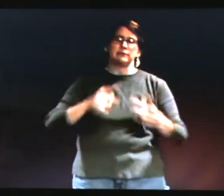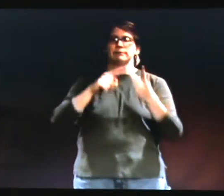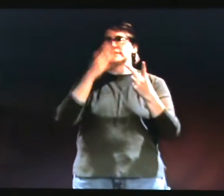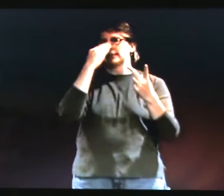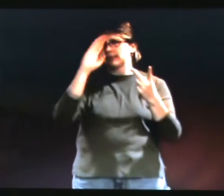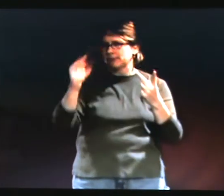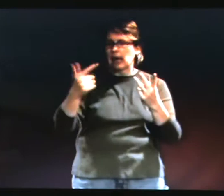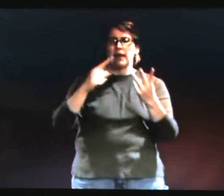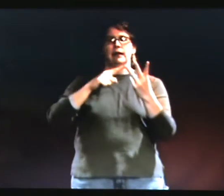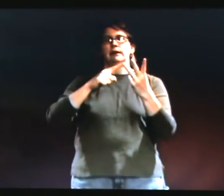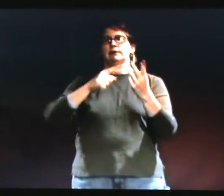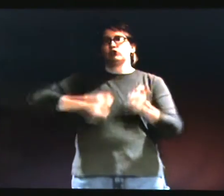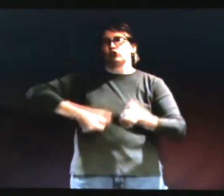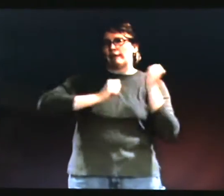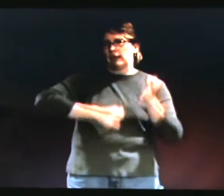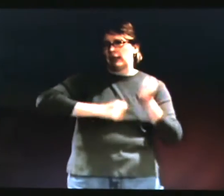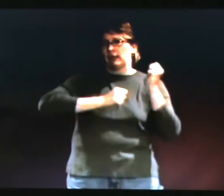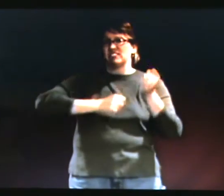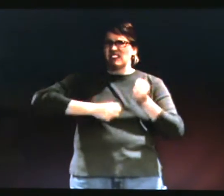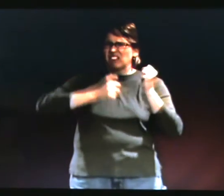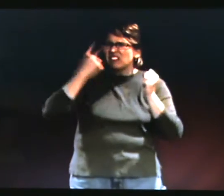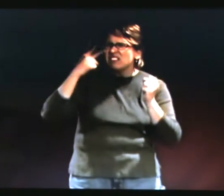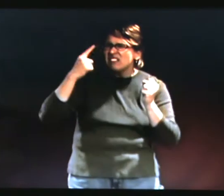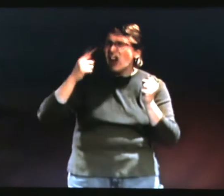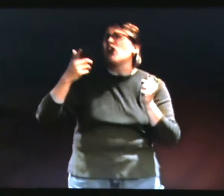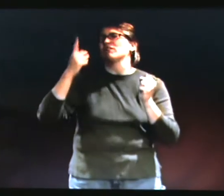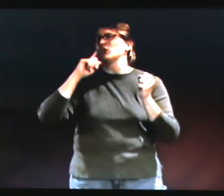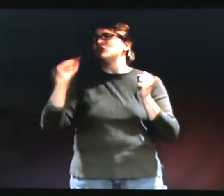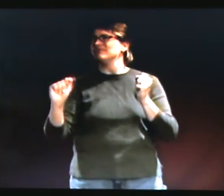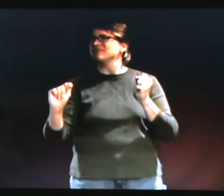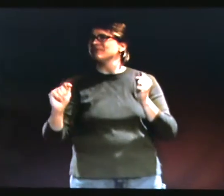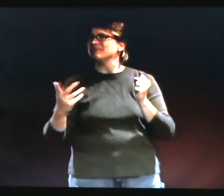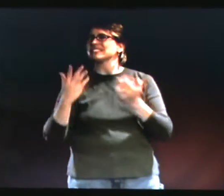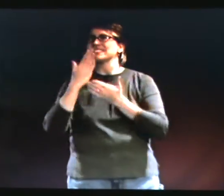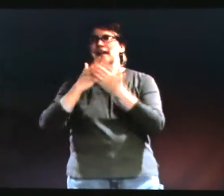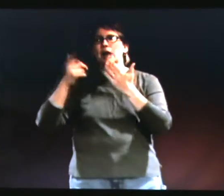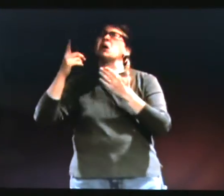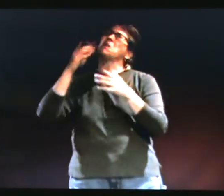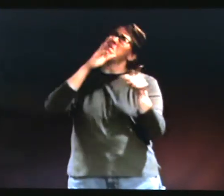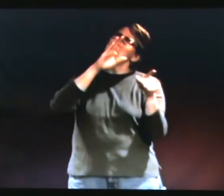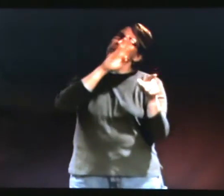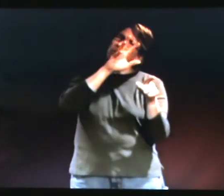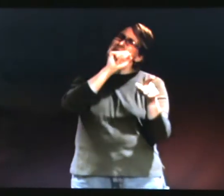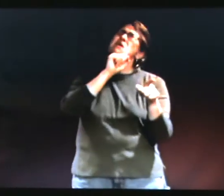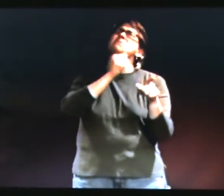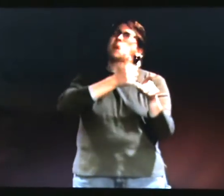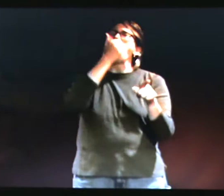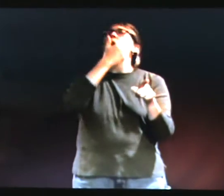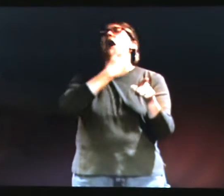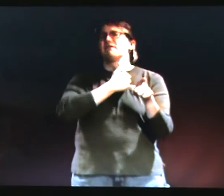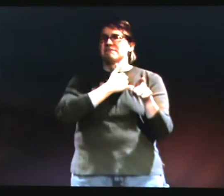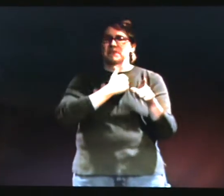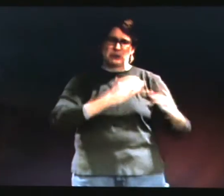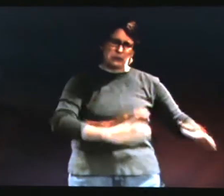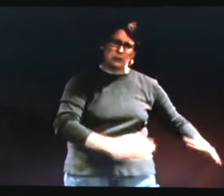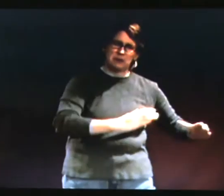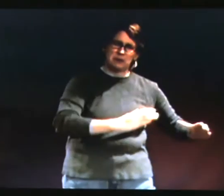they'll have a tent, a shovel. Shovels for the bathroom. Some places